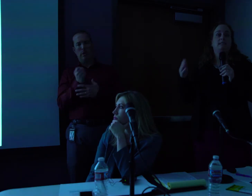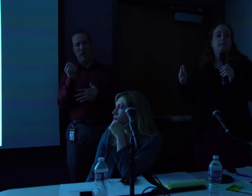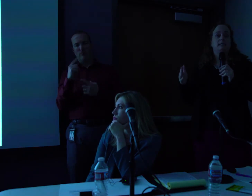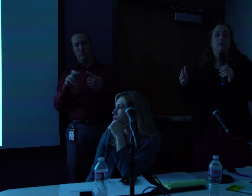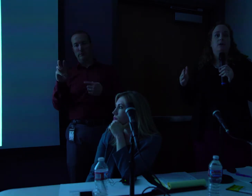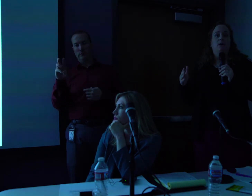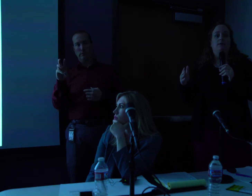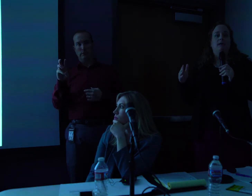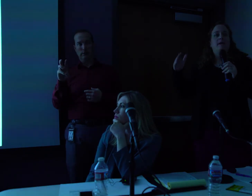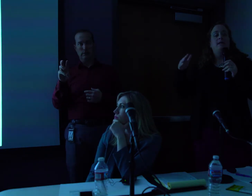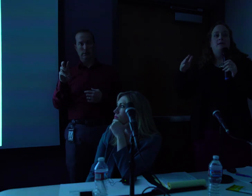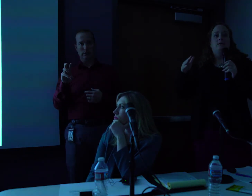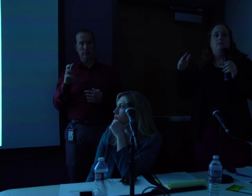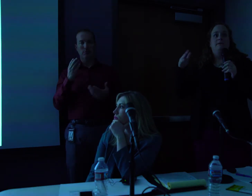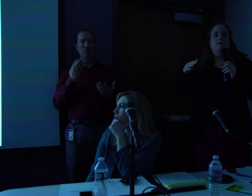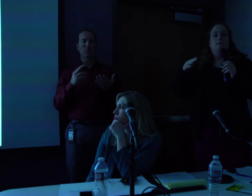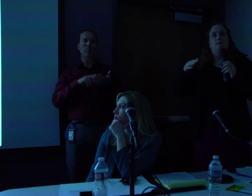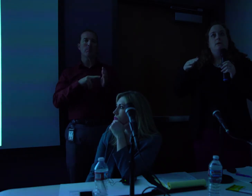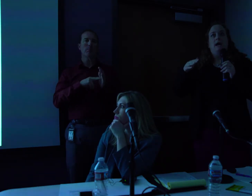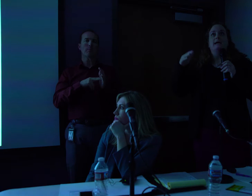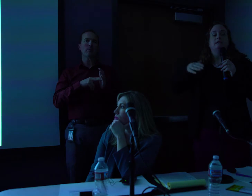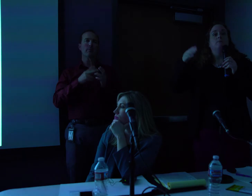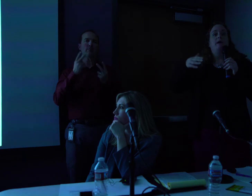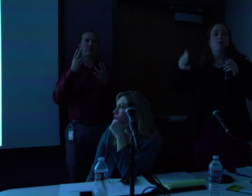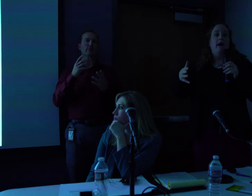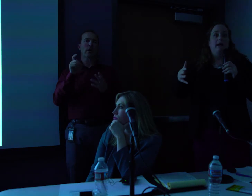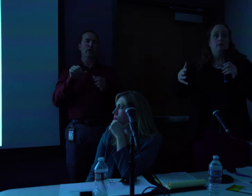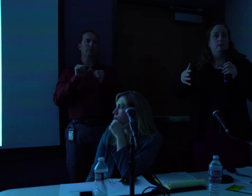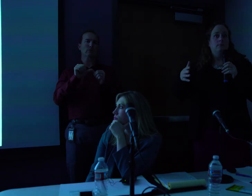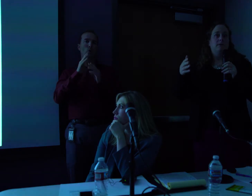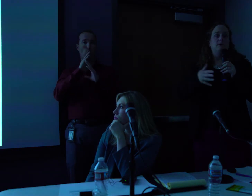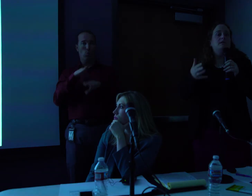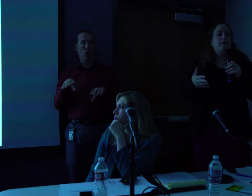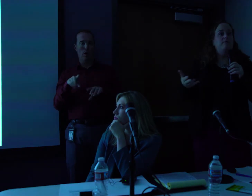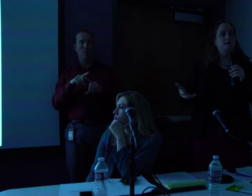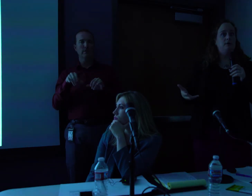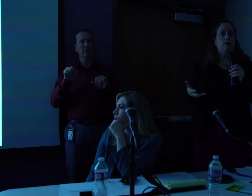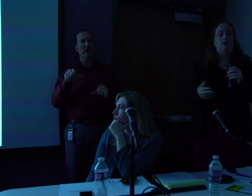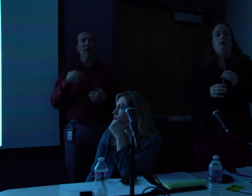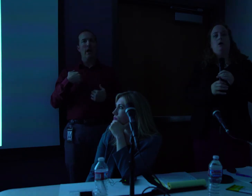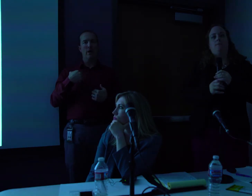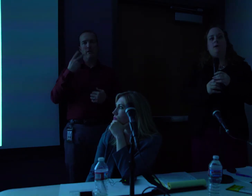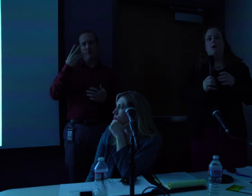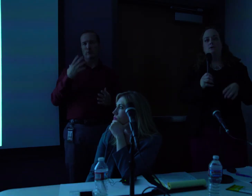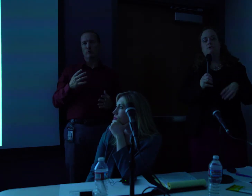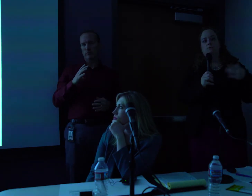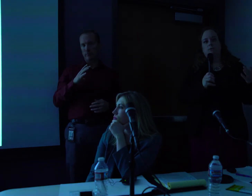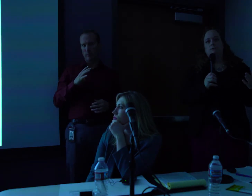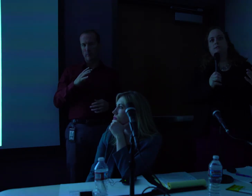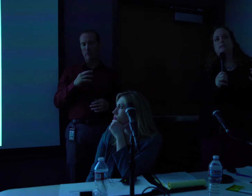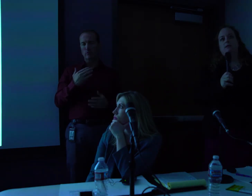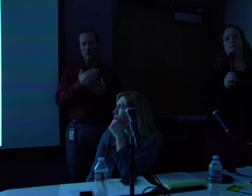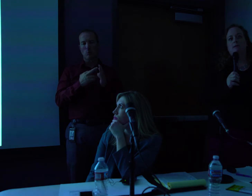11 to 6, that may mean that the visitor has to remain quiet, but you can still have a visitor. There are sort